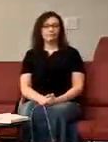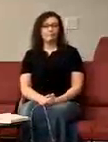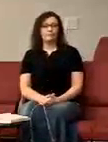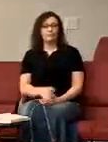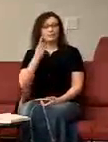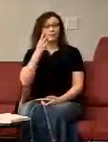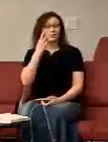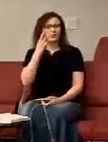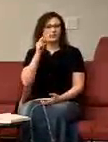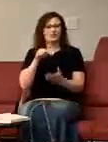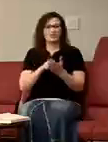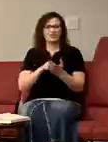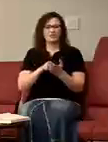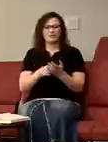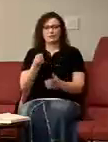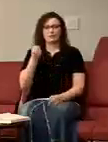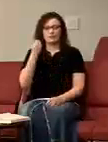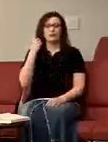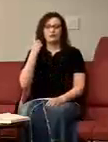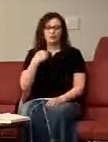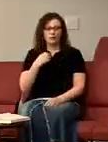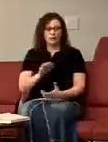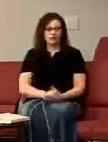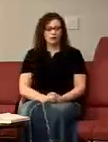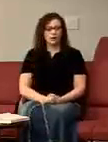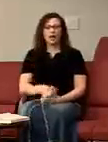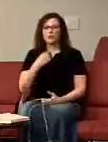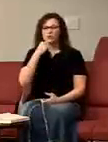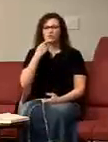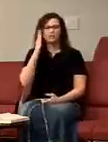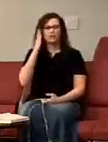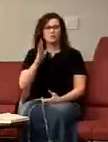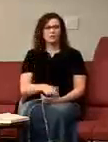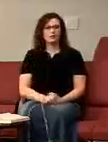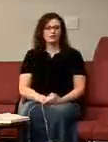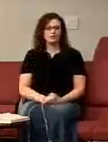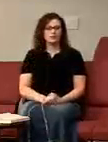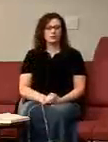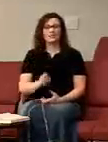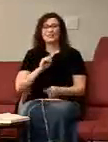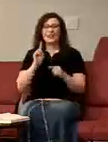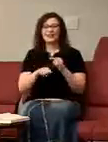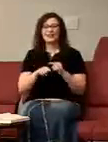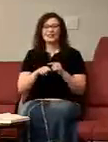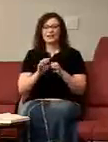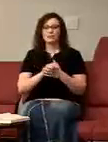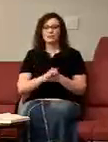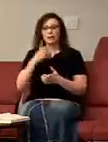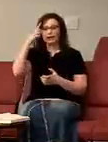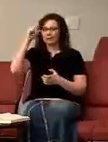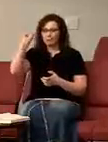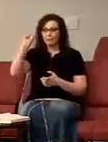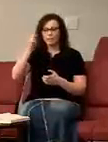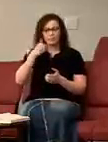The reason this one hit me is because I was telling Pastor McKenzie that I can't memorize anything. And I was working at the mill, had all this time on my